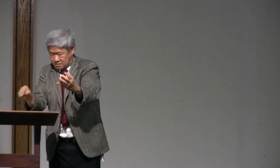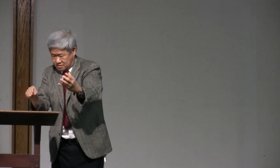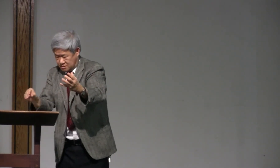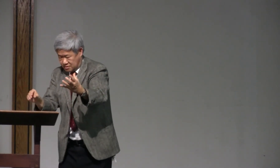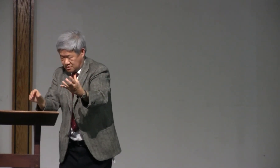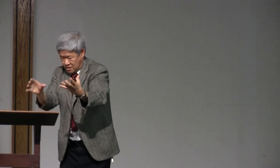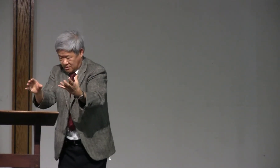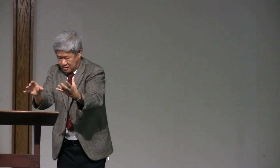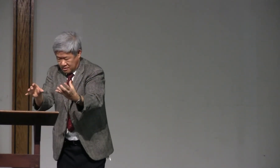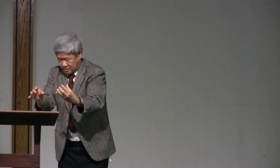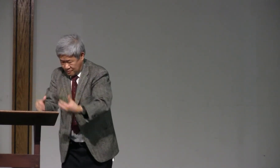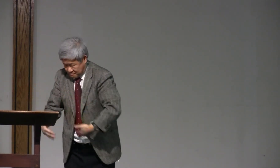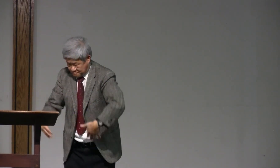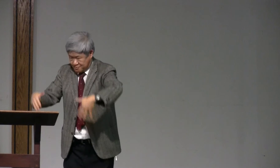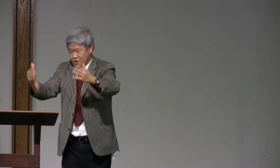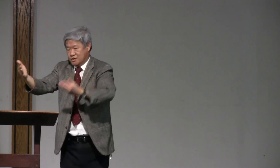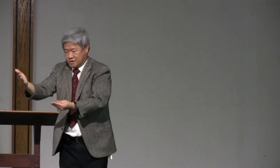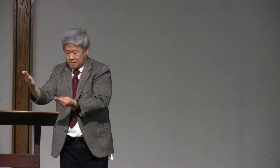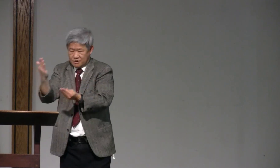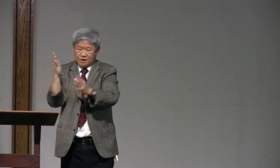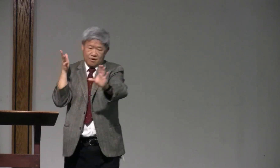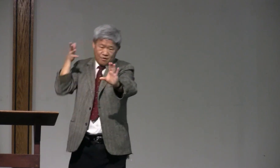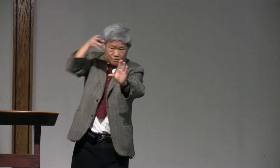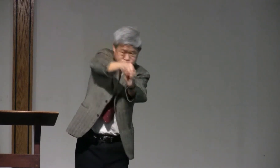and God can organize